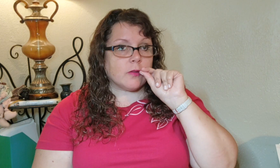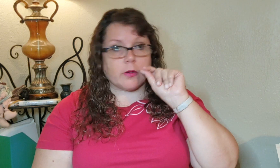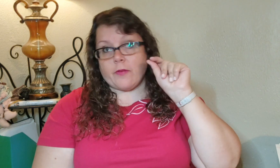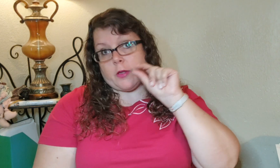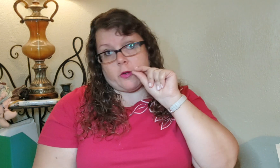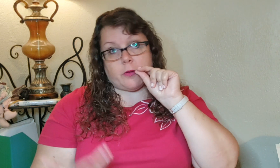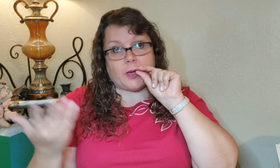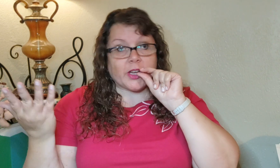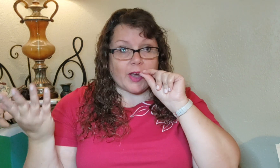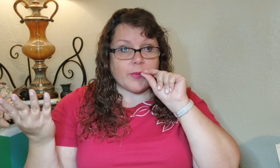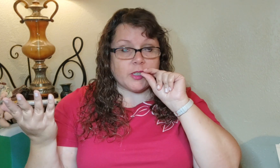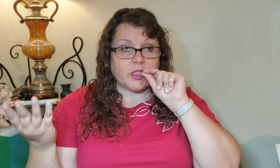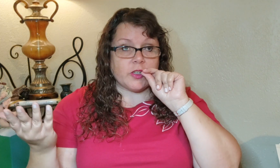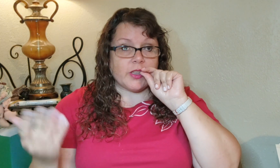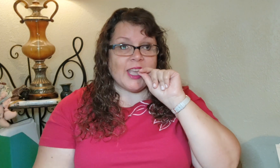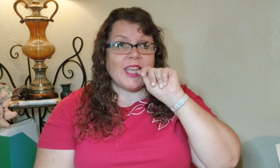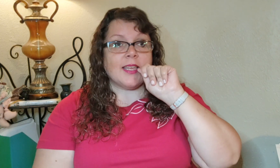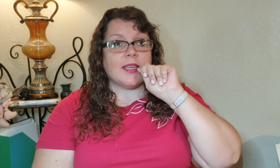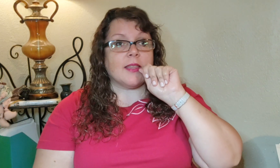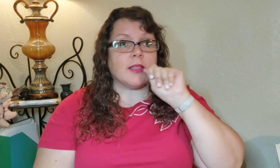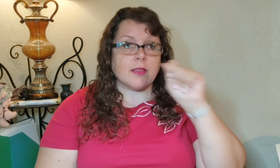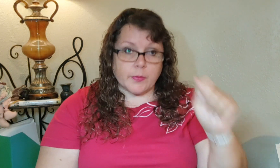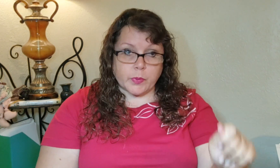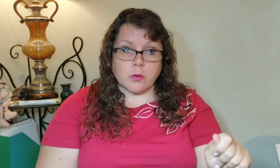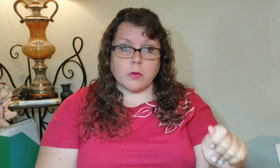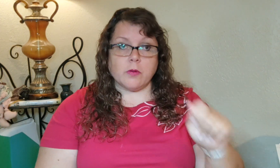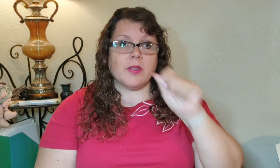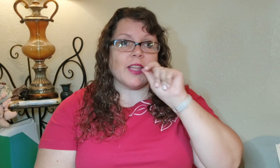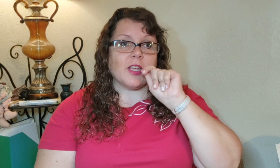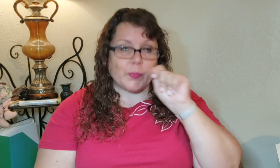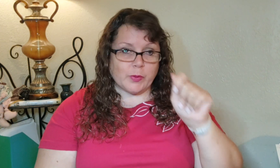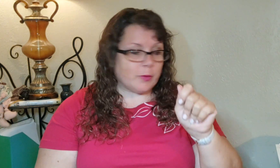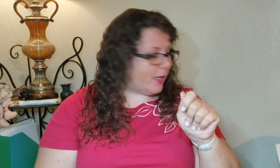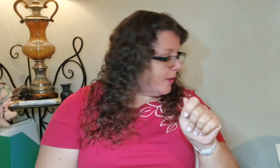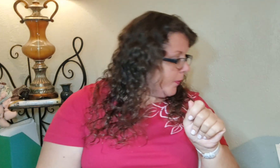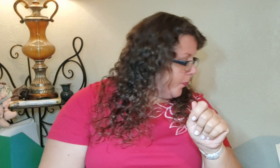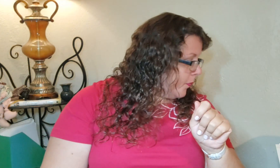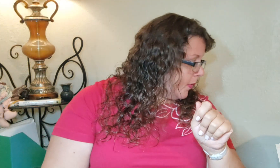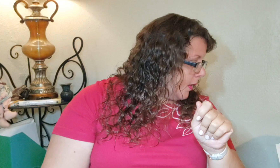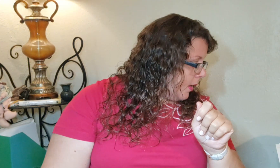or if you do want to grab your tooth, and then the pull, like you're pulling.